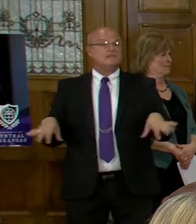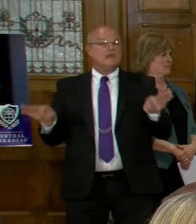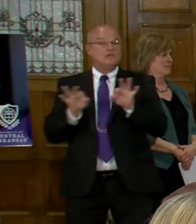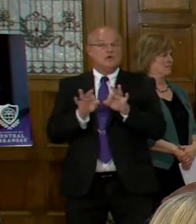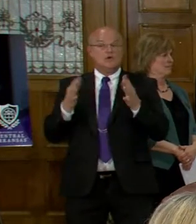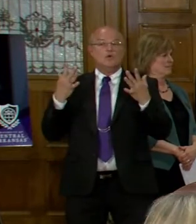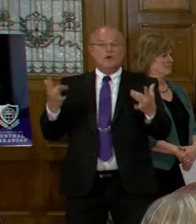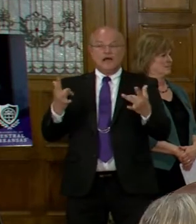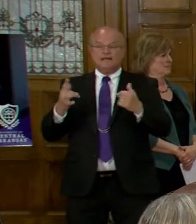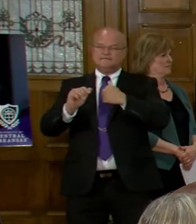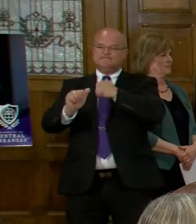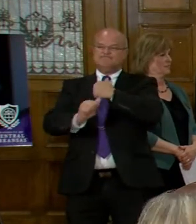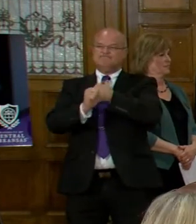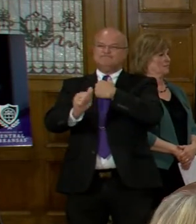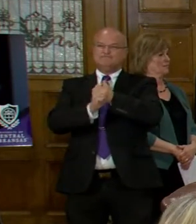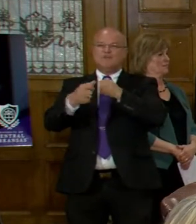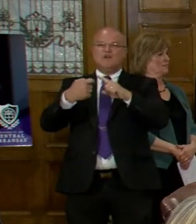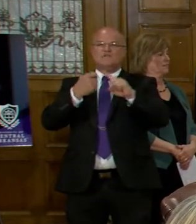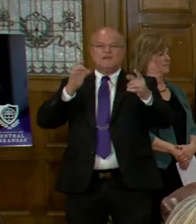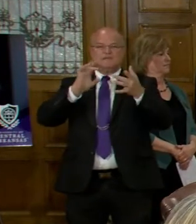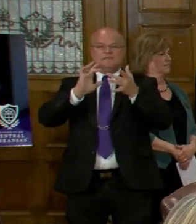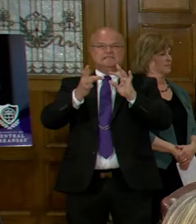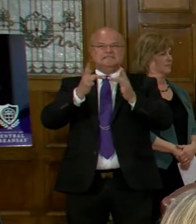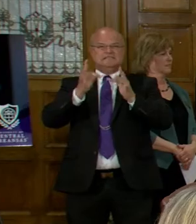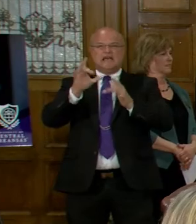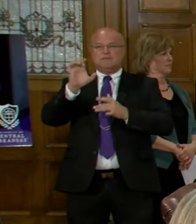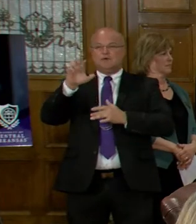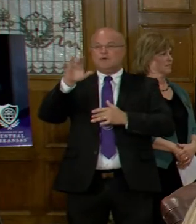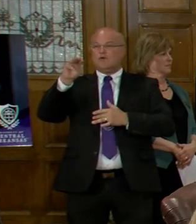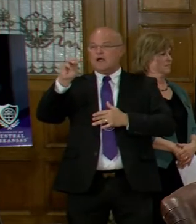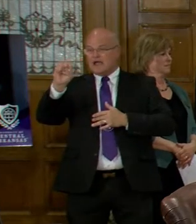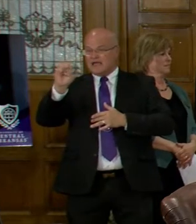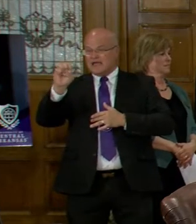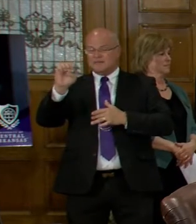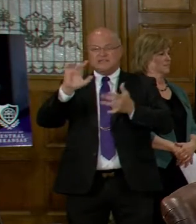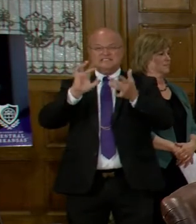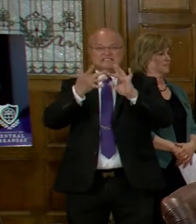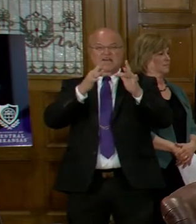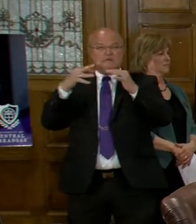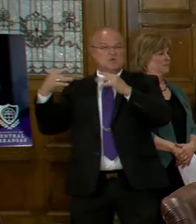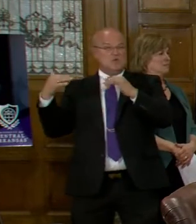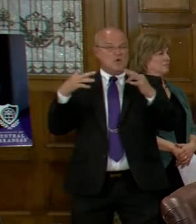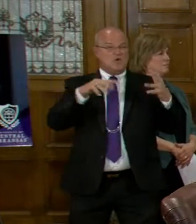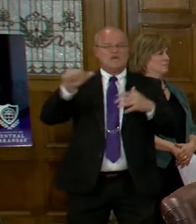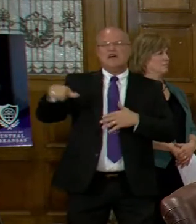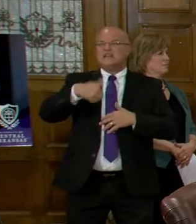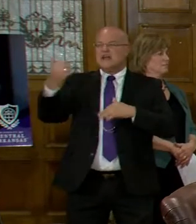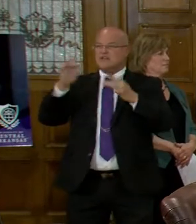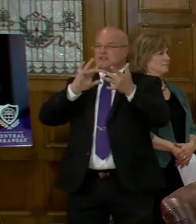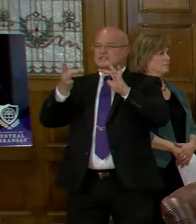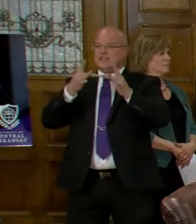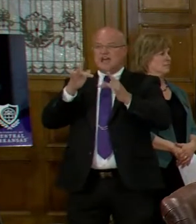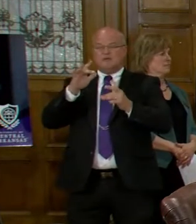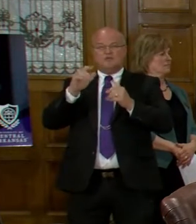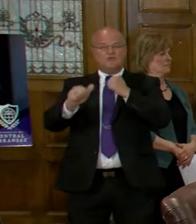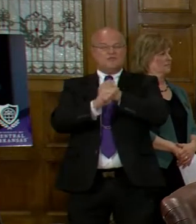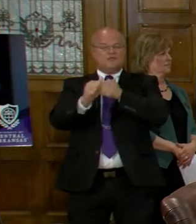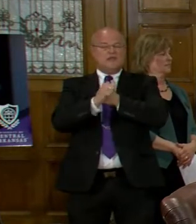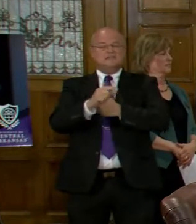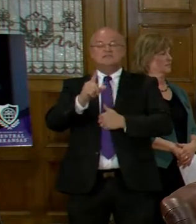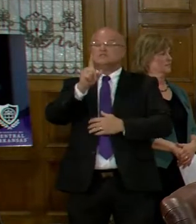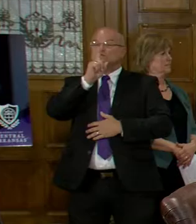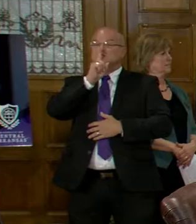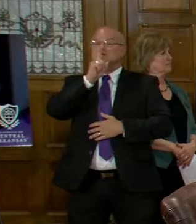the threat from cybercrime, cyber warfare, and other cyber threats is very